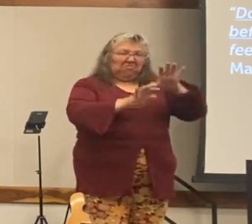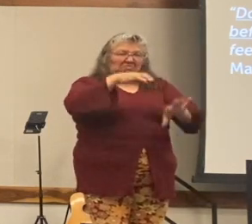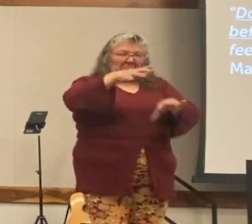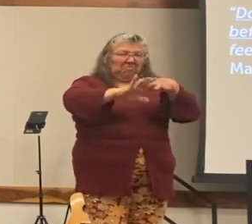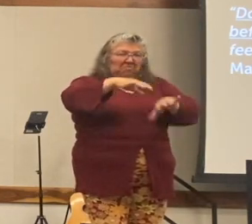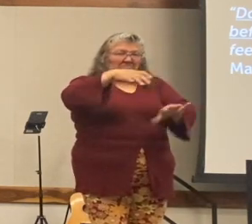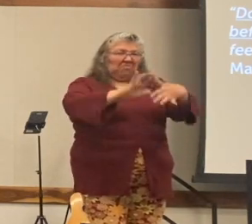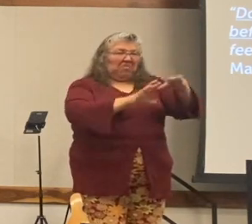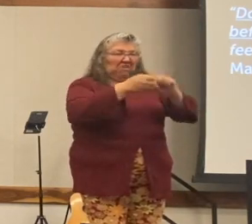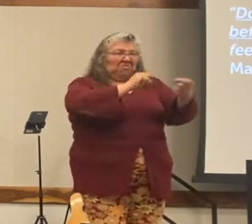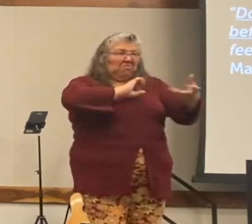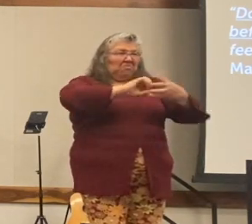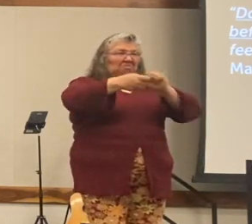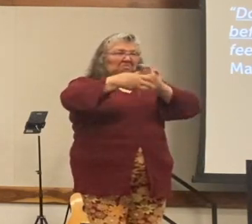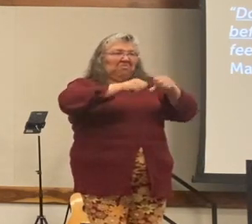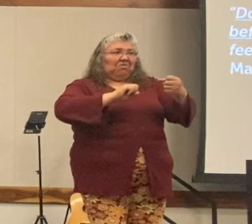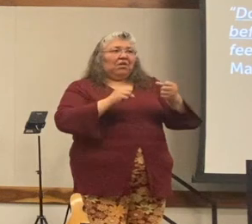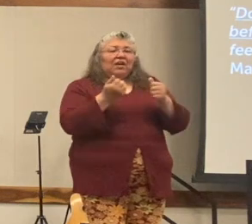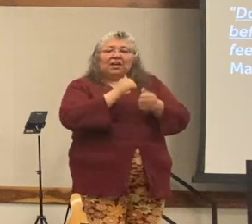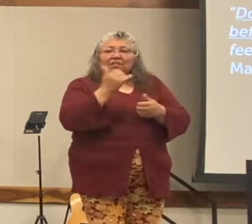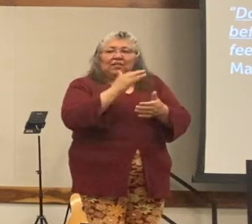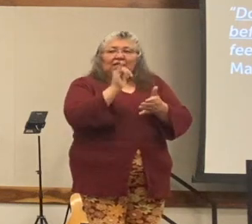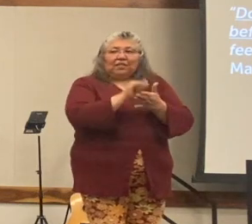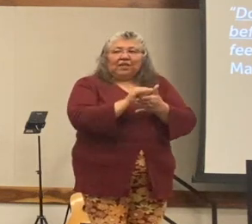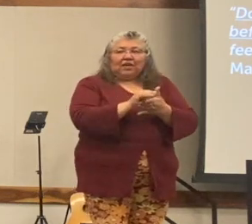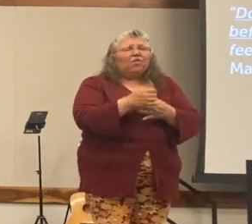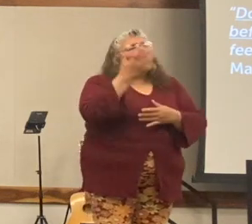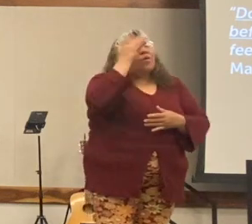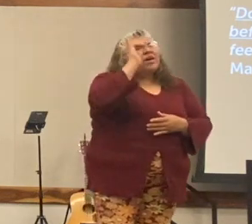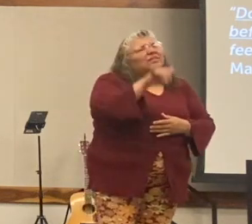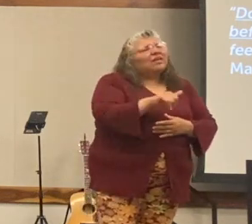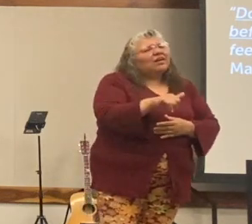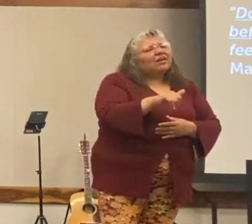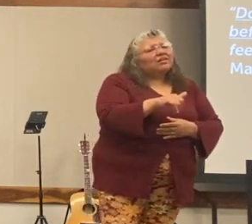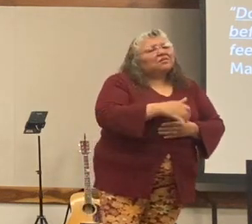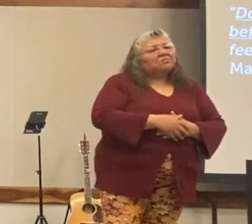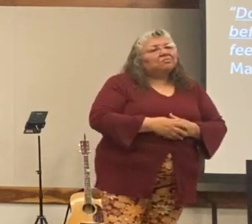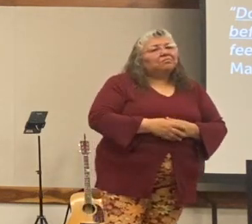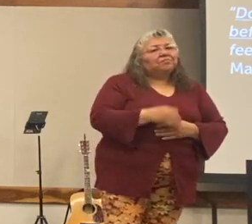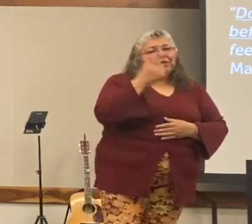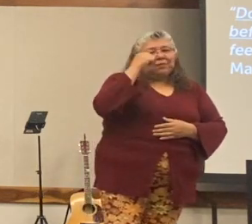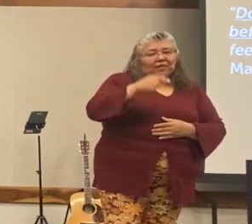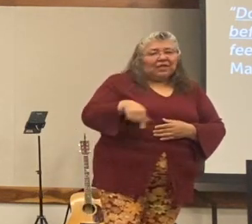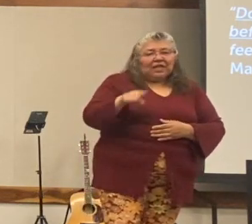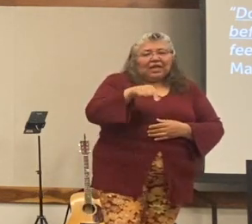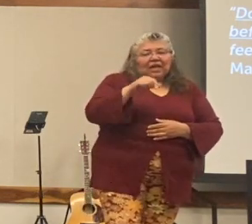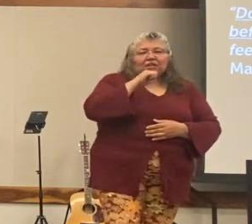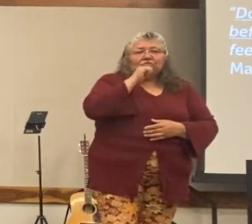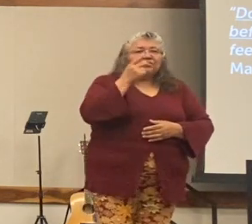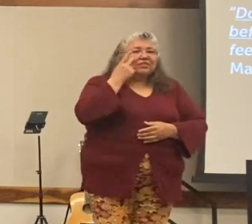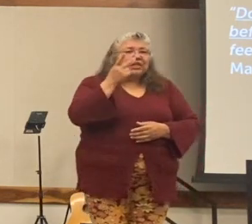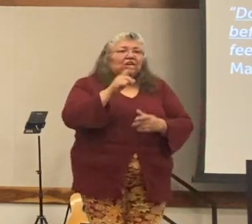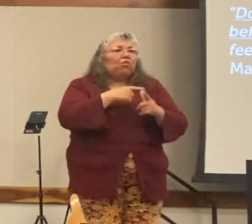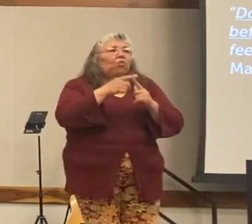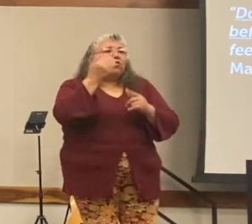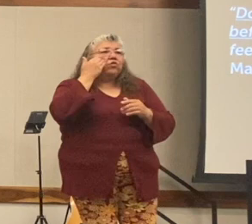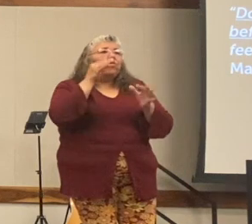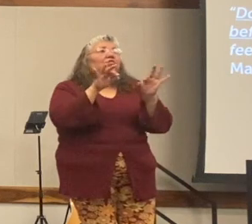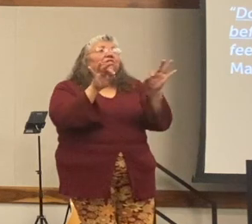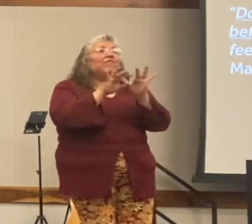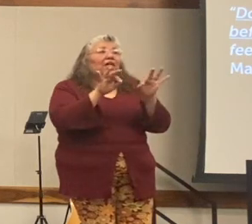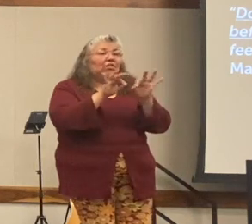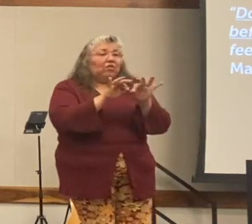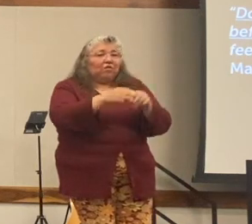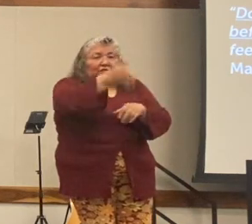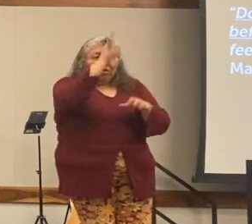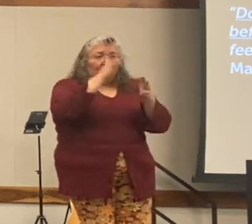it, tear it apart, or anything like that. And why is that? It's because they don't see or know the value